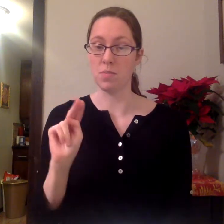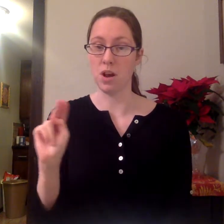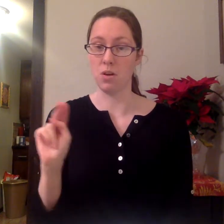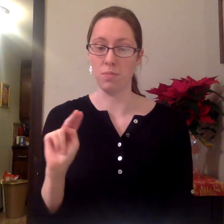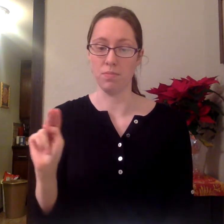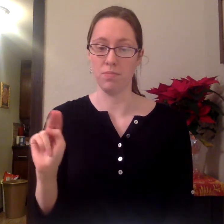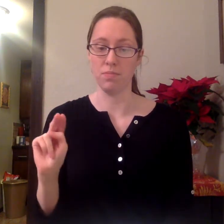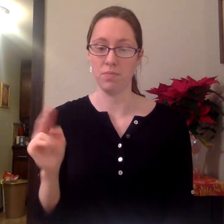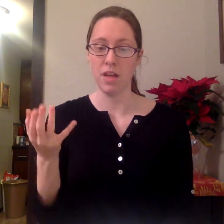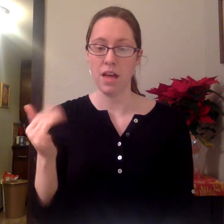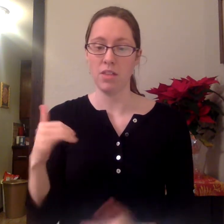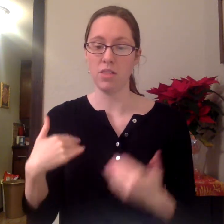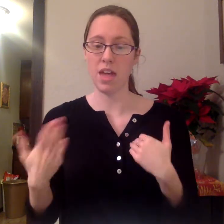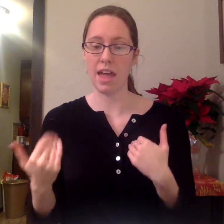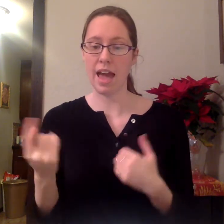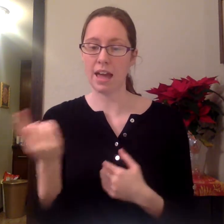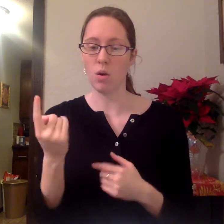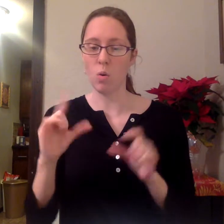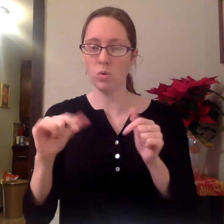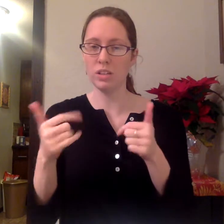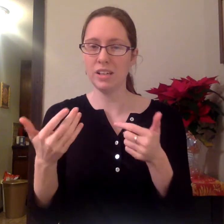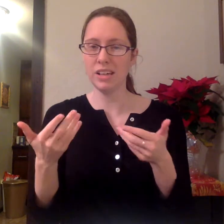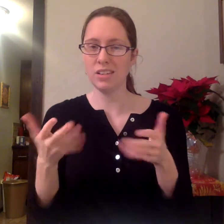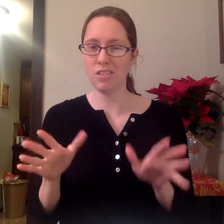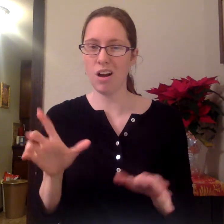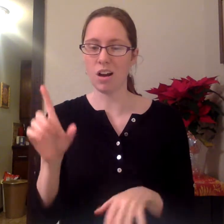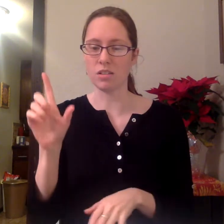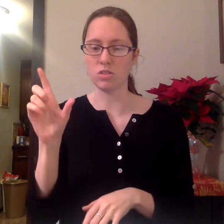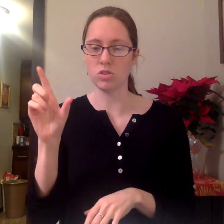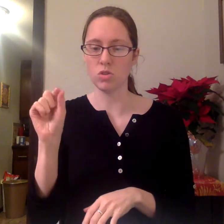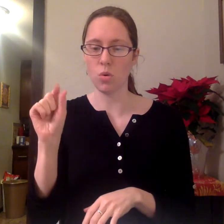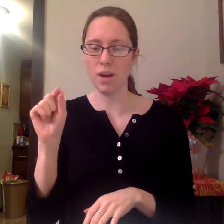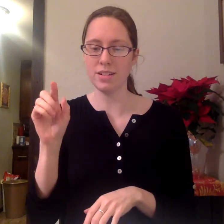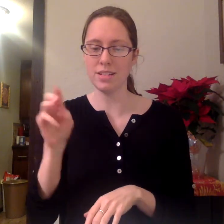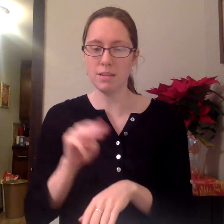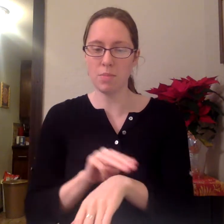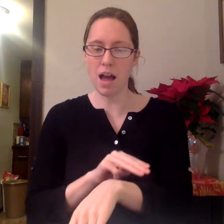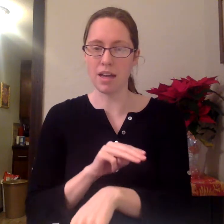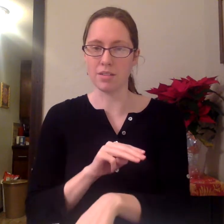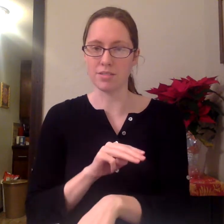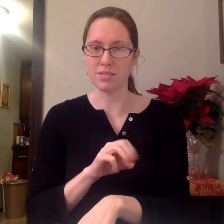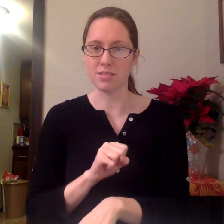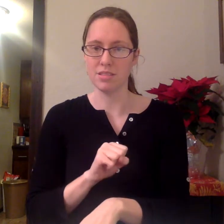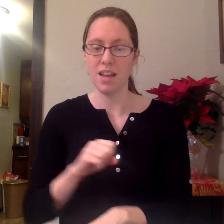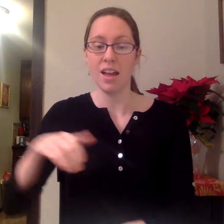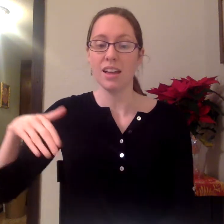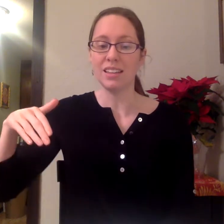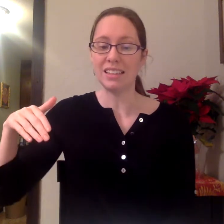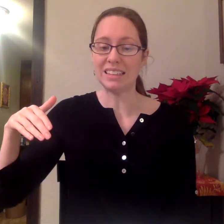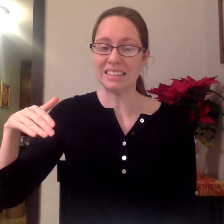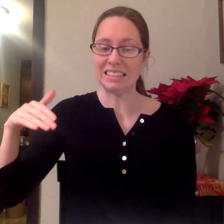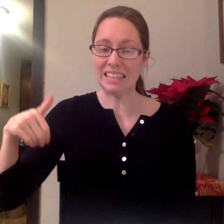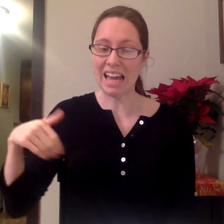Gnome. They had only gone 20 miles, yet